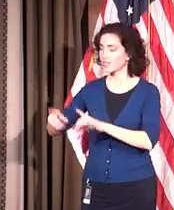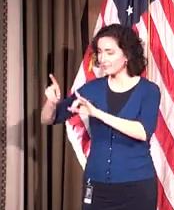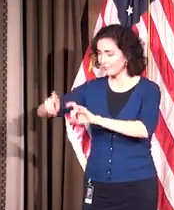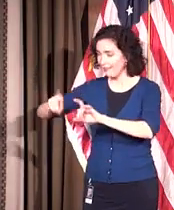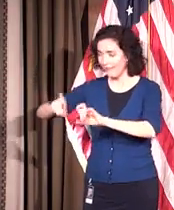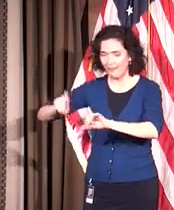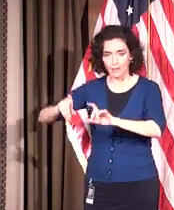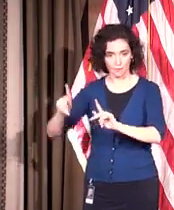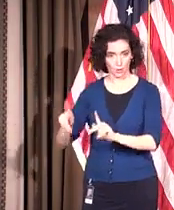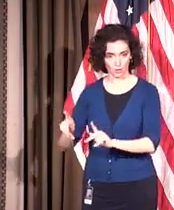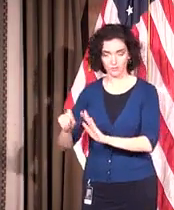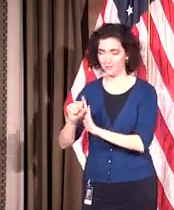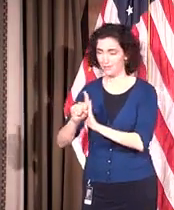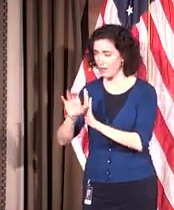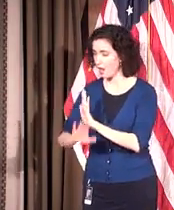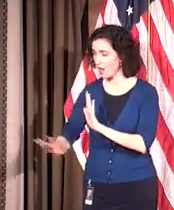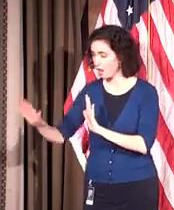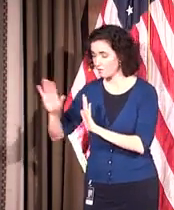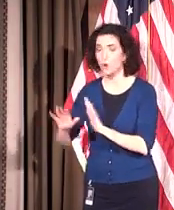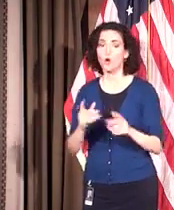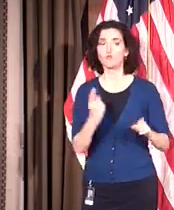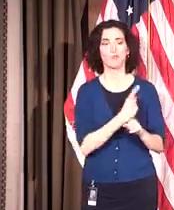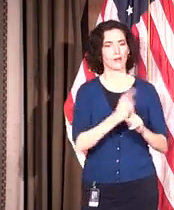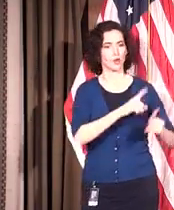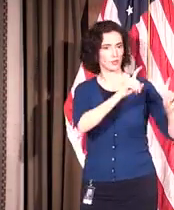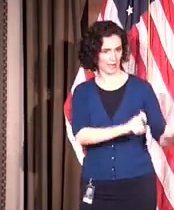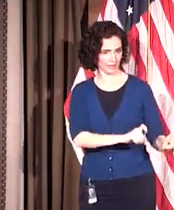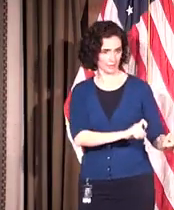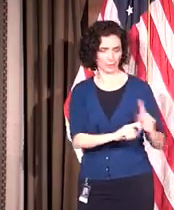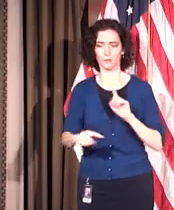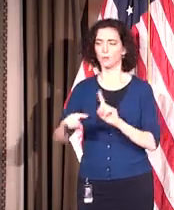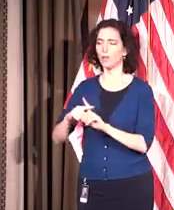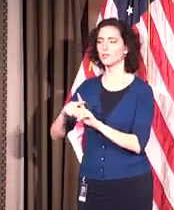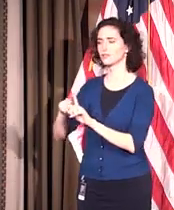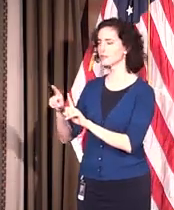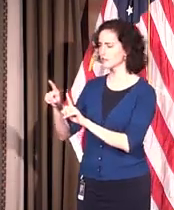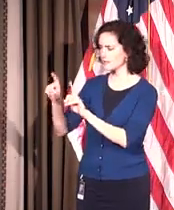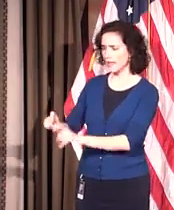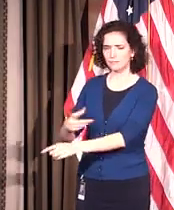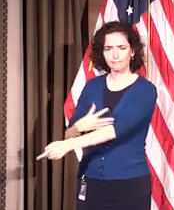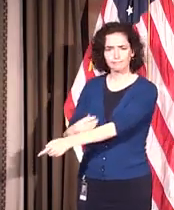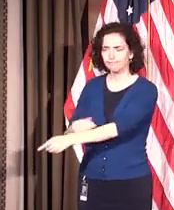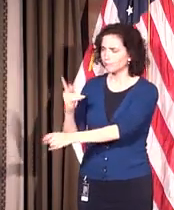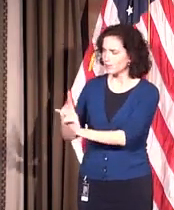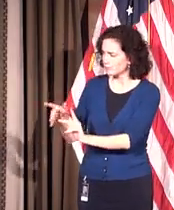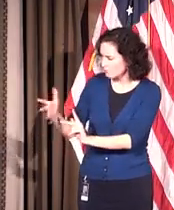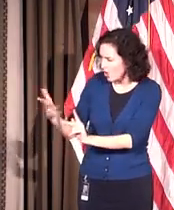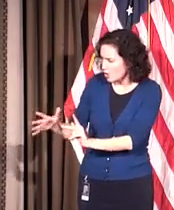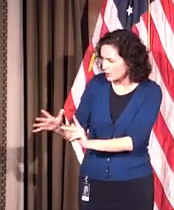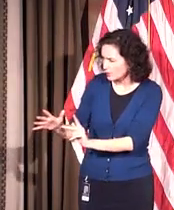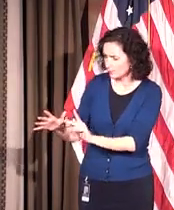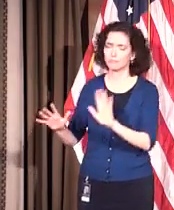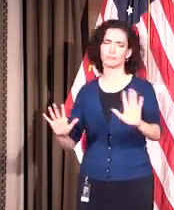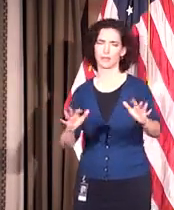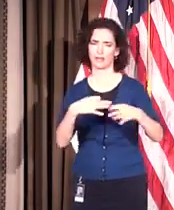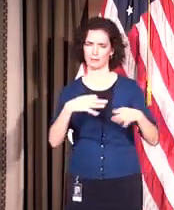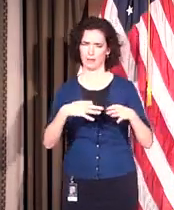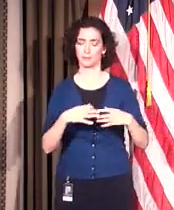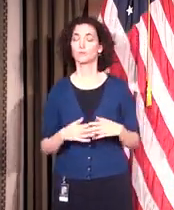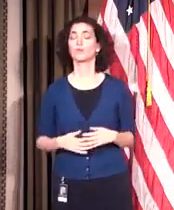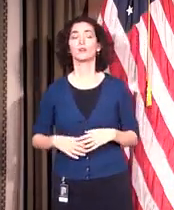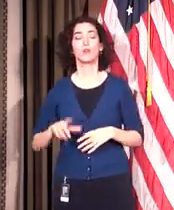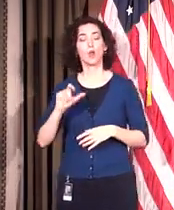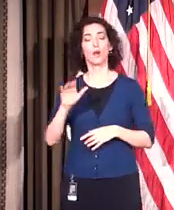and reported throughout the state. So both in Louisiana and across the country, there's been more and more